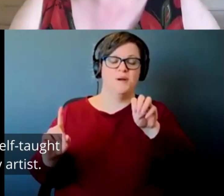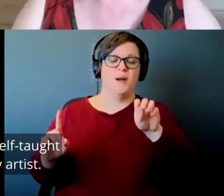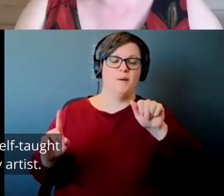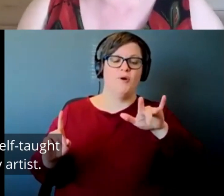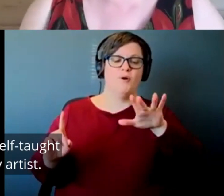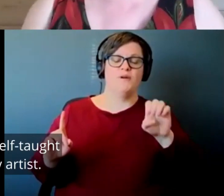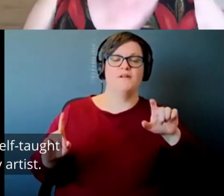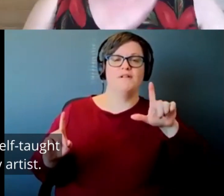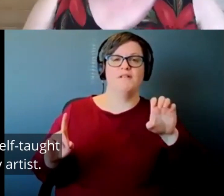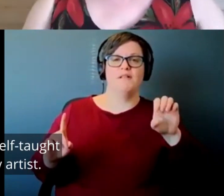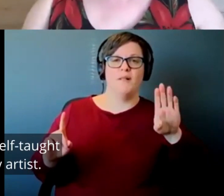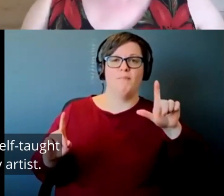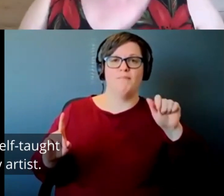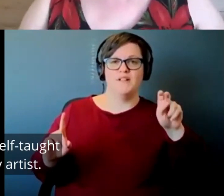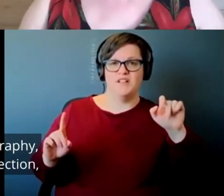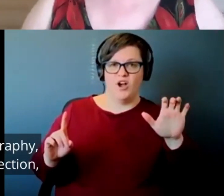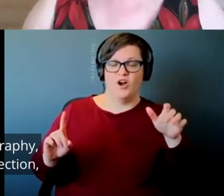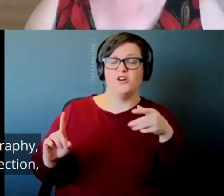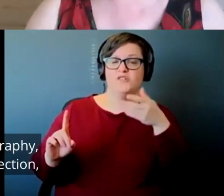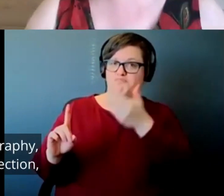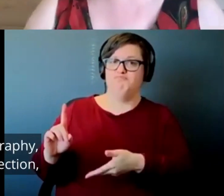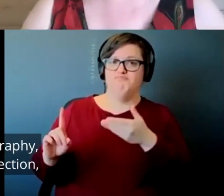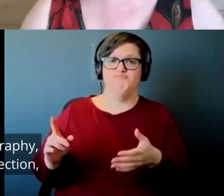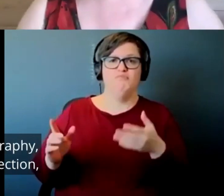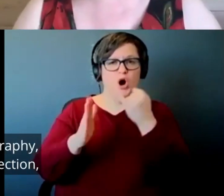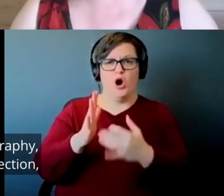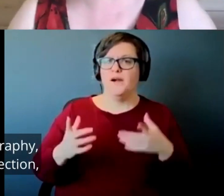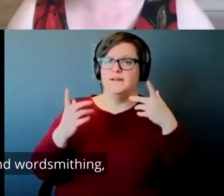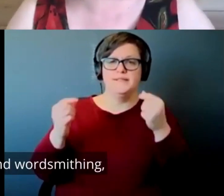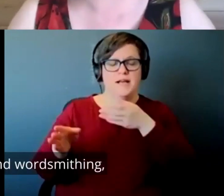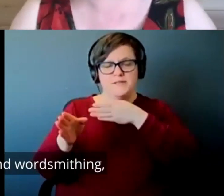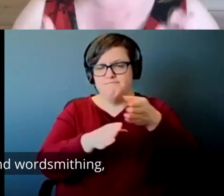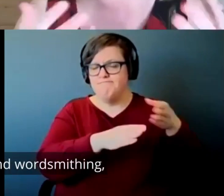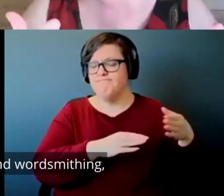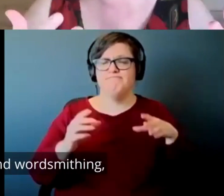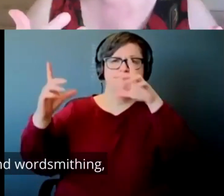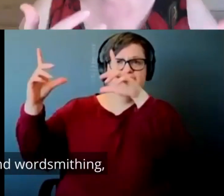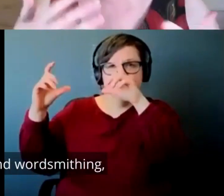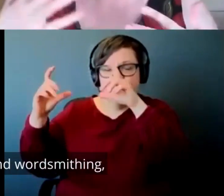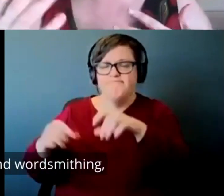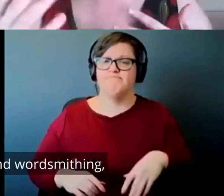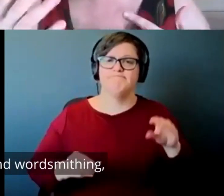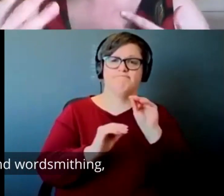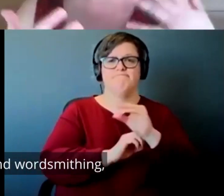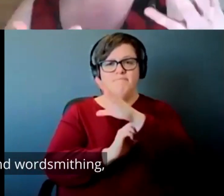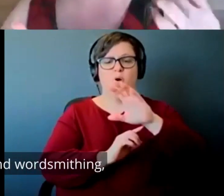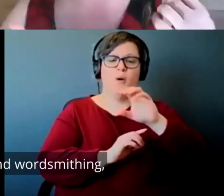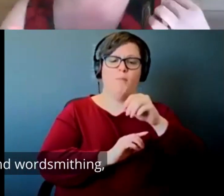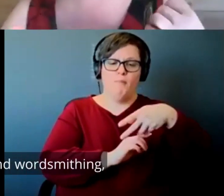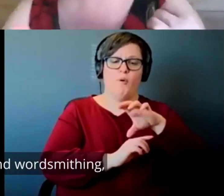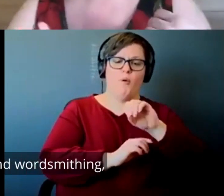self-taught, multidisciplinary artist. Through photography, multimedia projection, short film, performance,